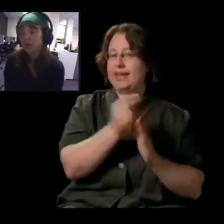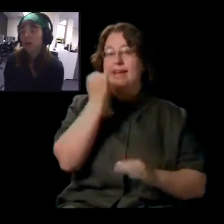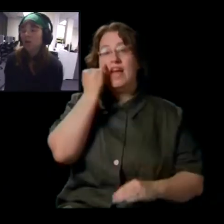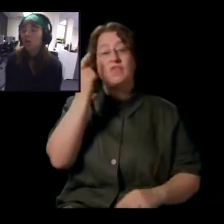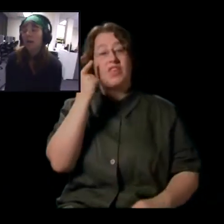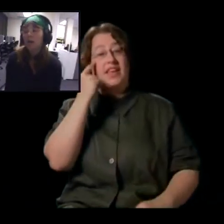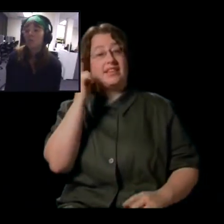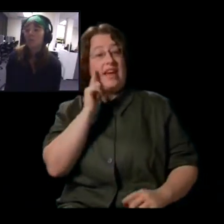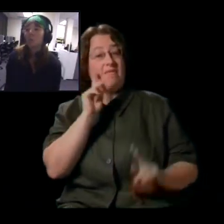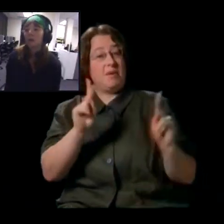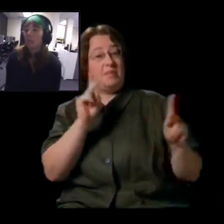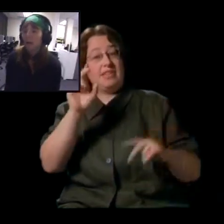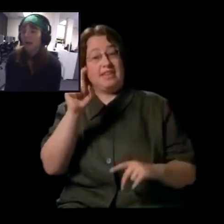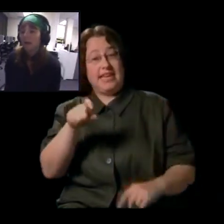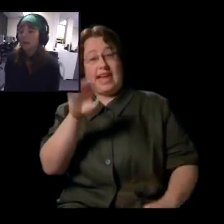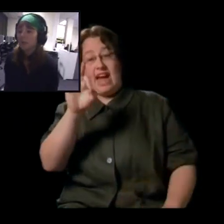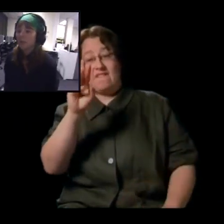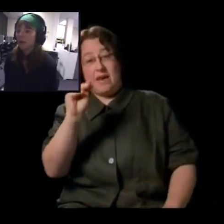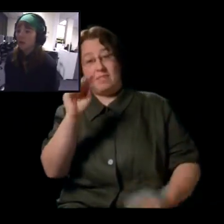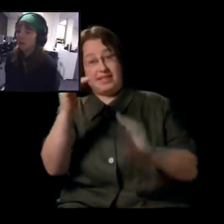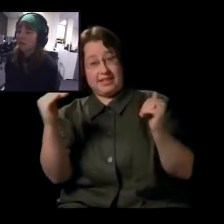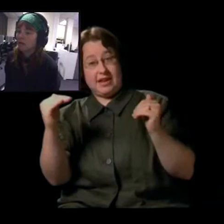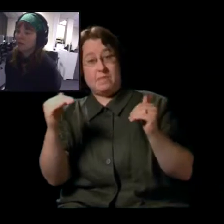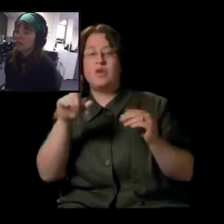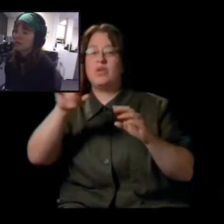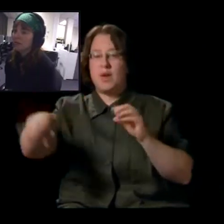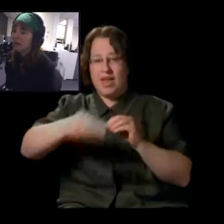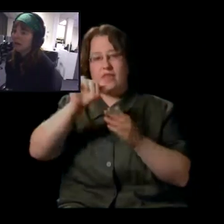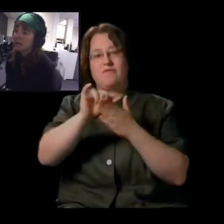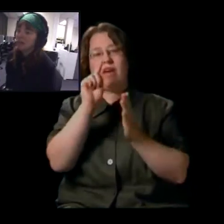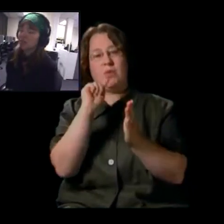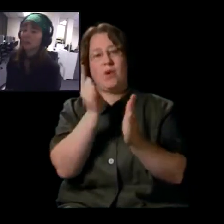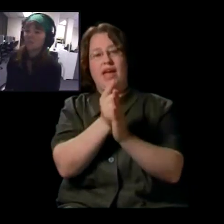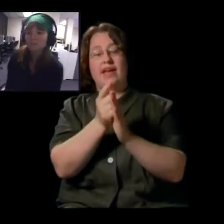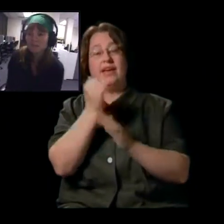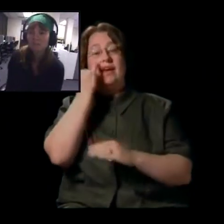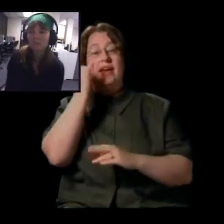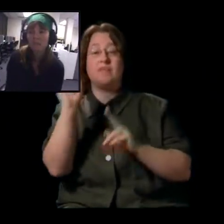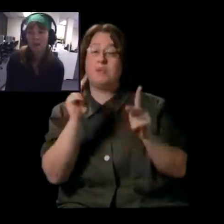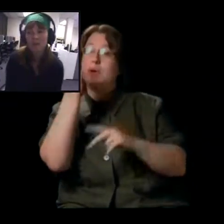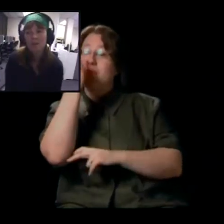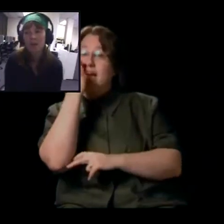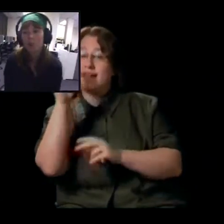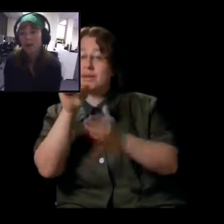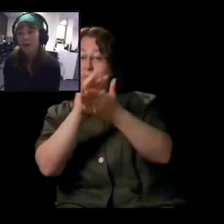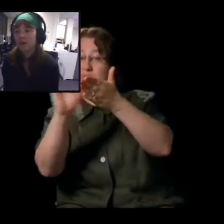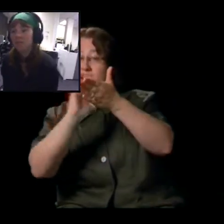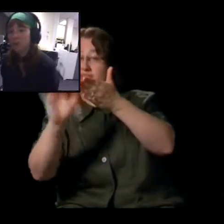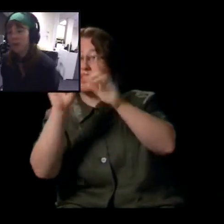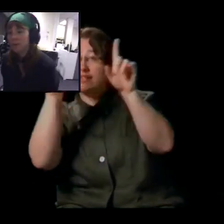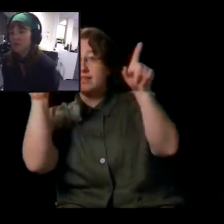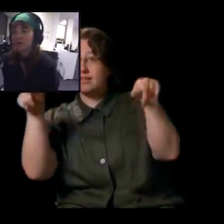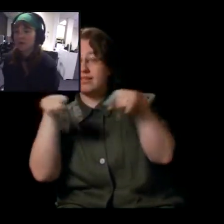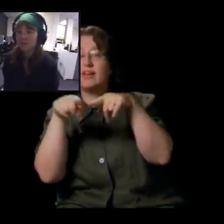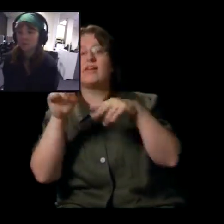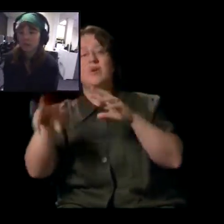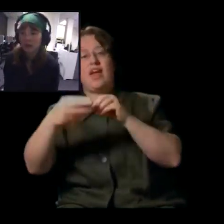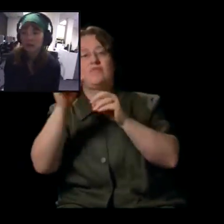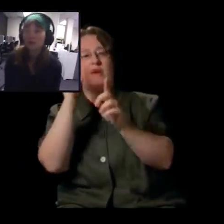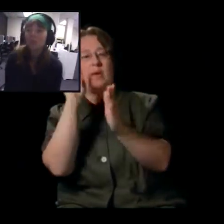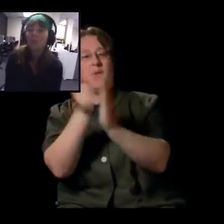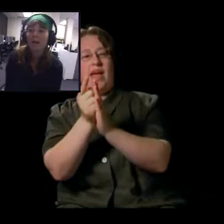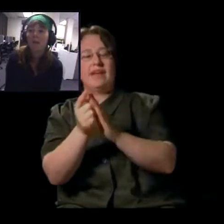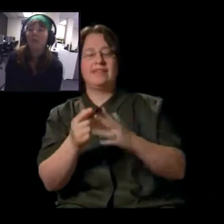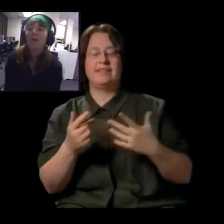building, you add a ramp right away. And if a person who is deaf needs to use the FN system, you add that right away. And if a blind person needs